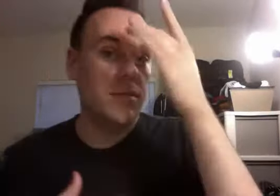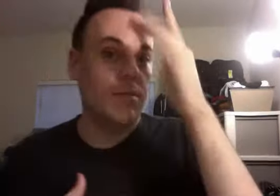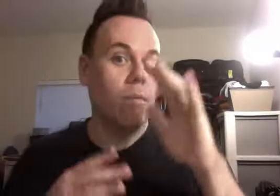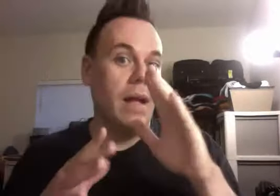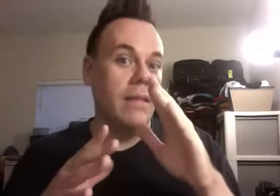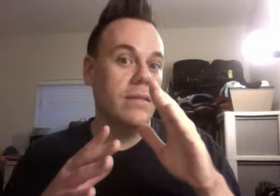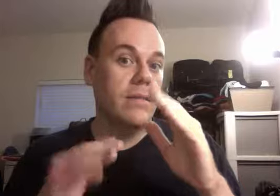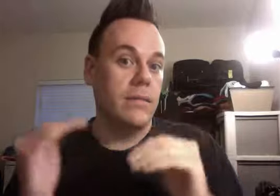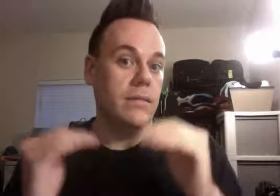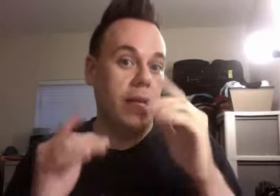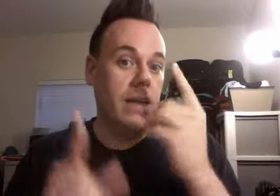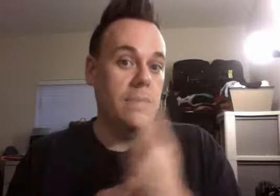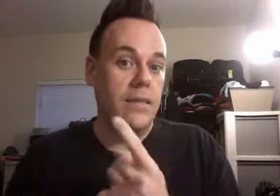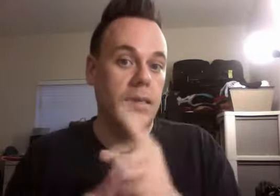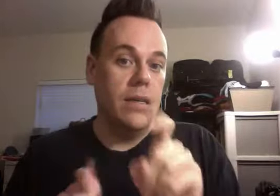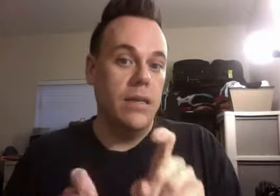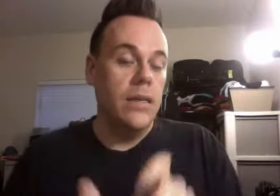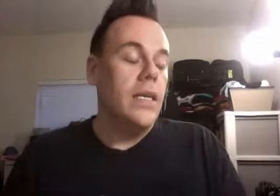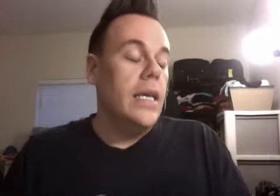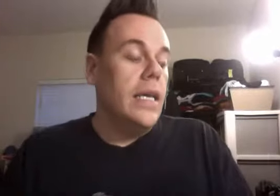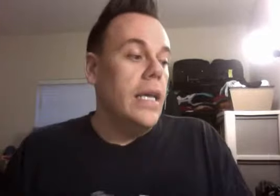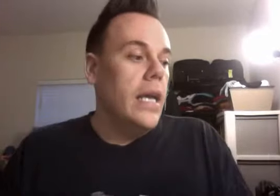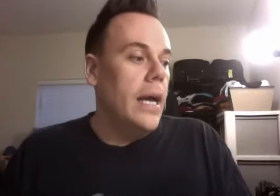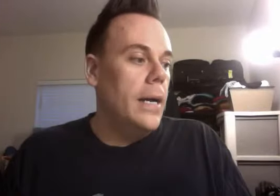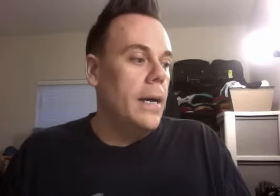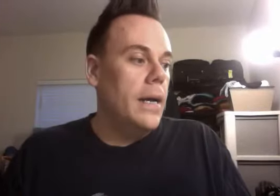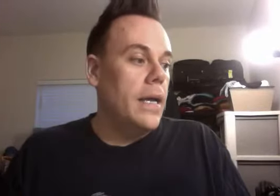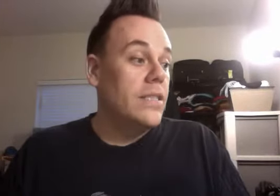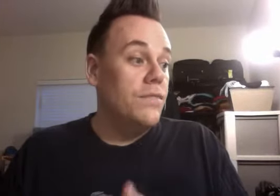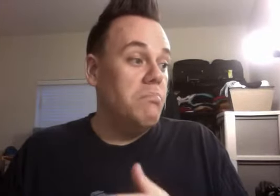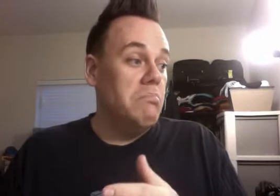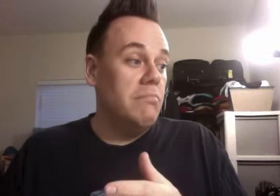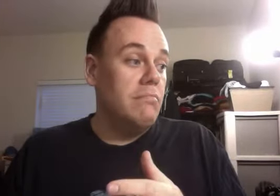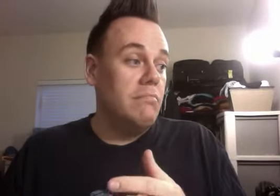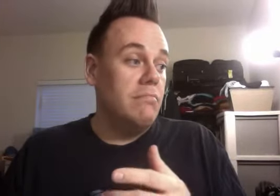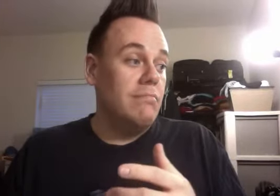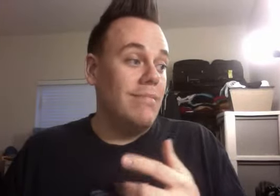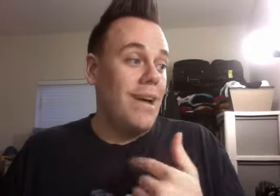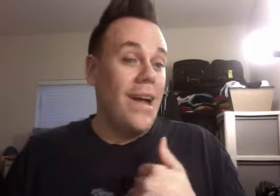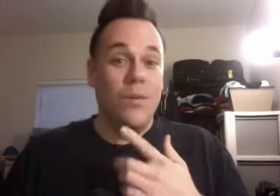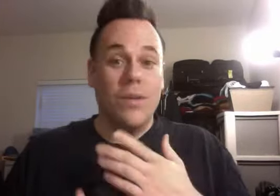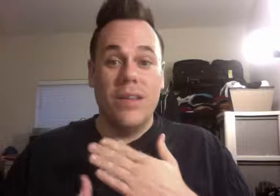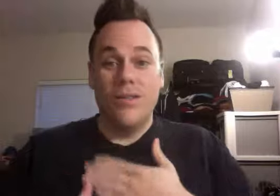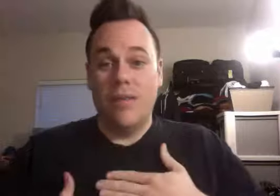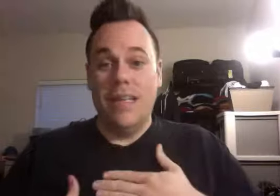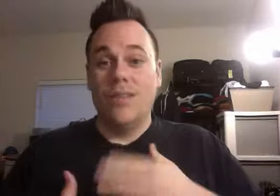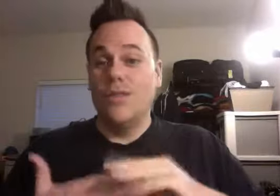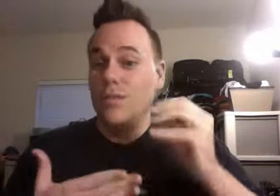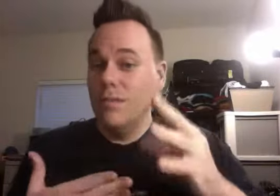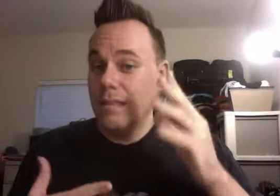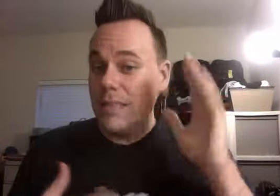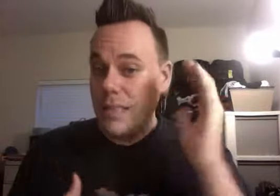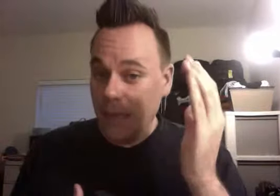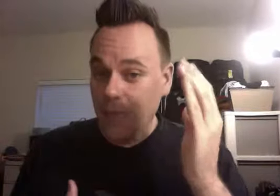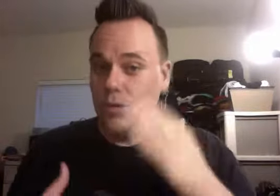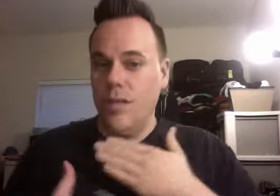Smarter Balance test. It's I really enjoy it. The students seem to